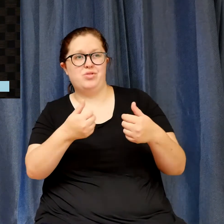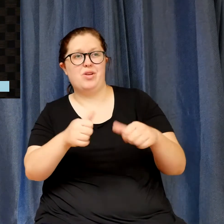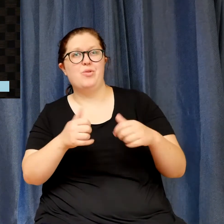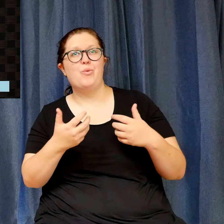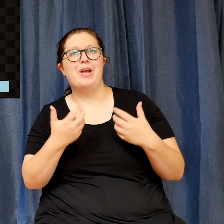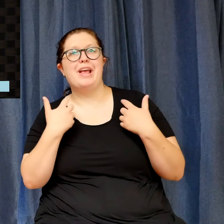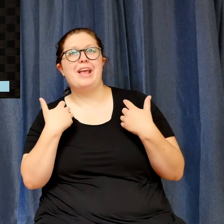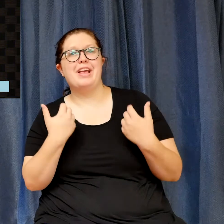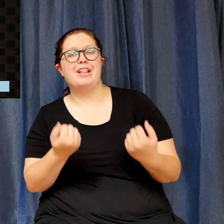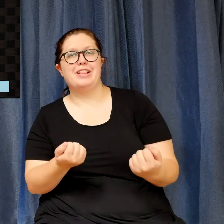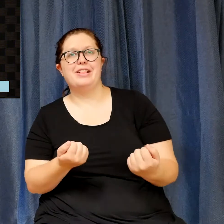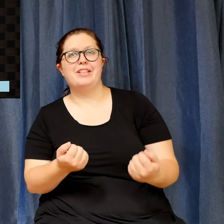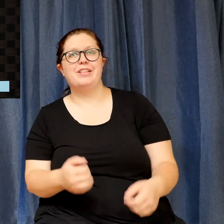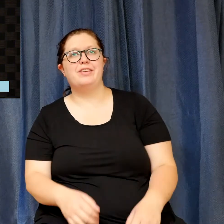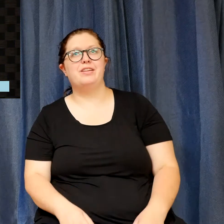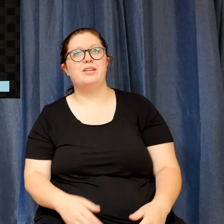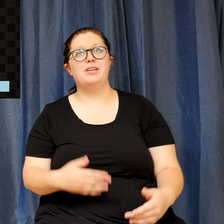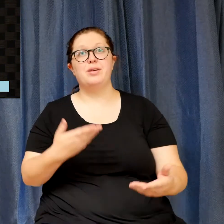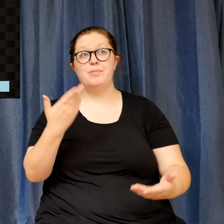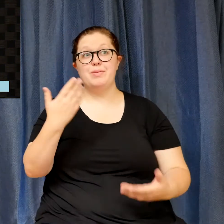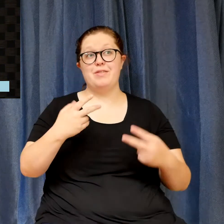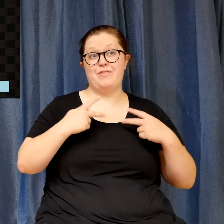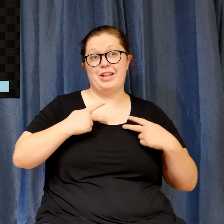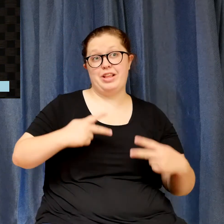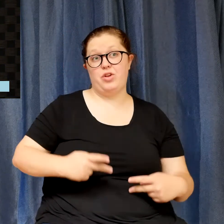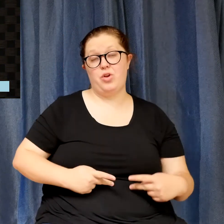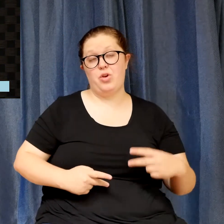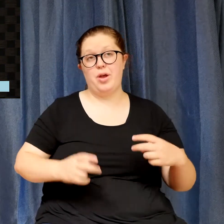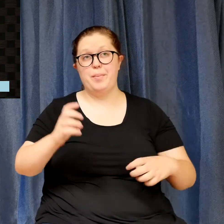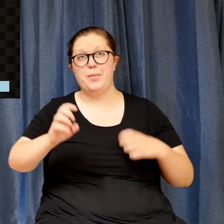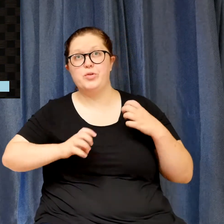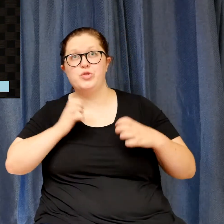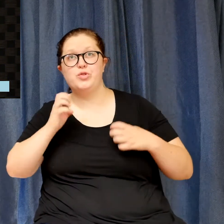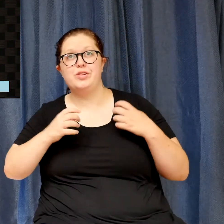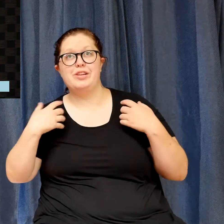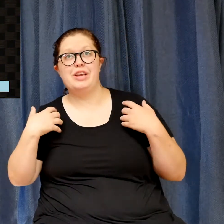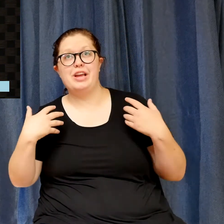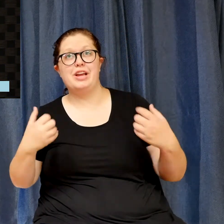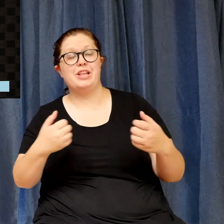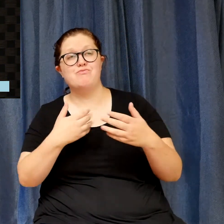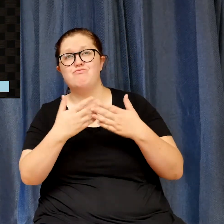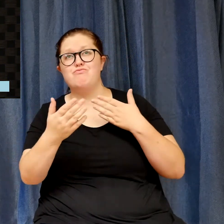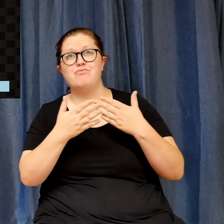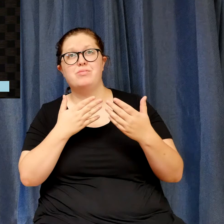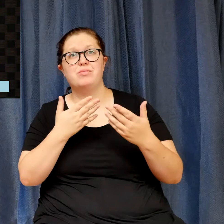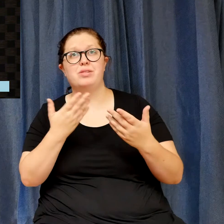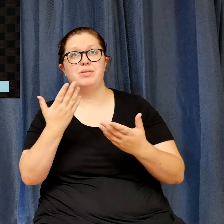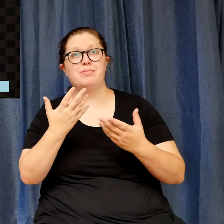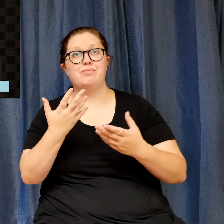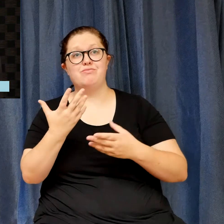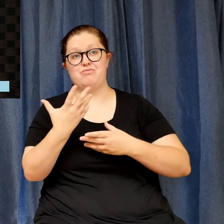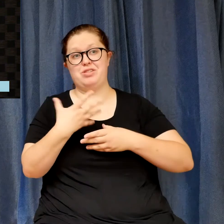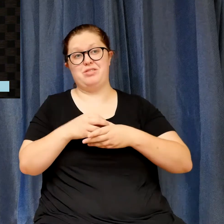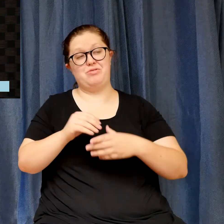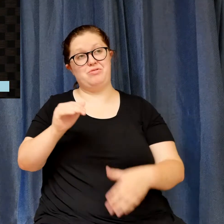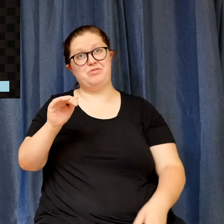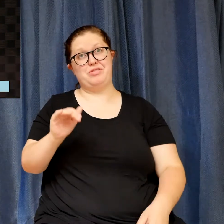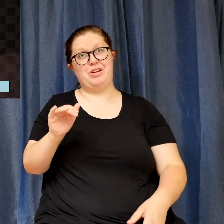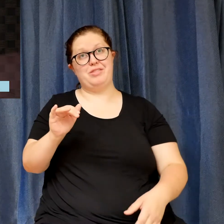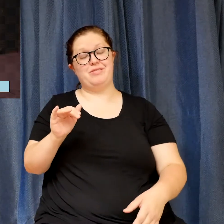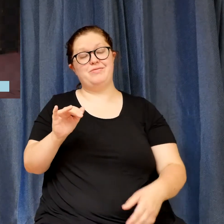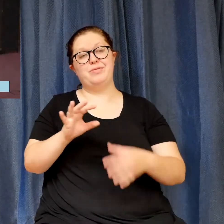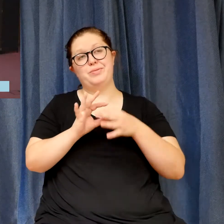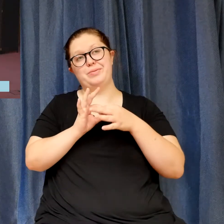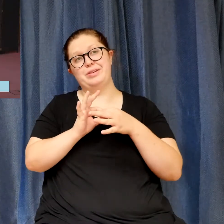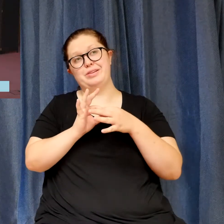healing endeavor. Whether it's a physical healing, an emotional healing, a healing of the inner child,